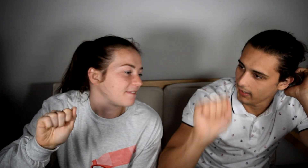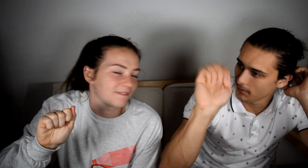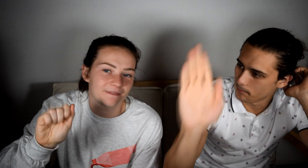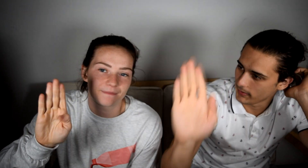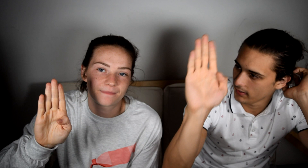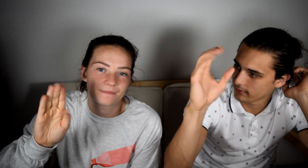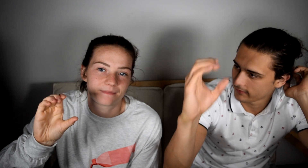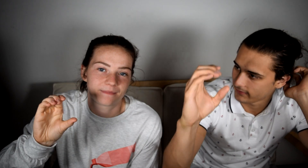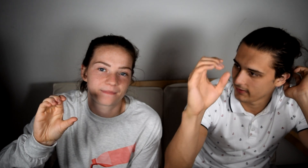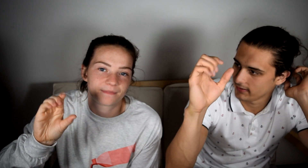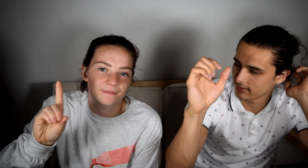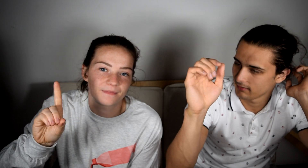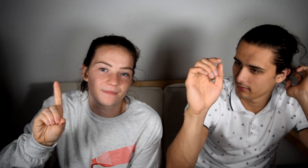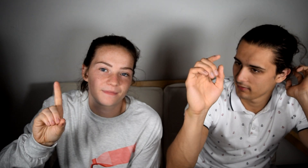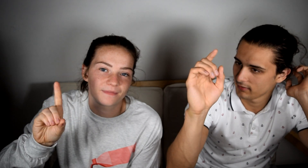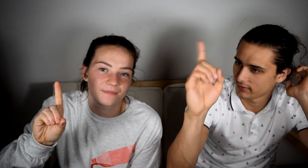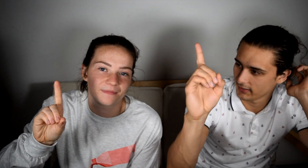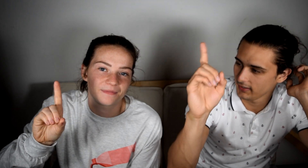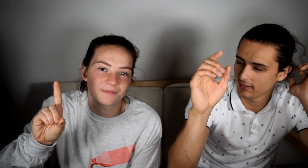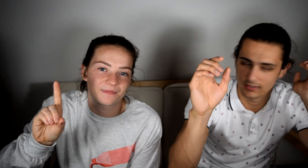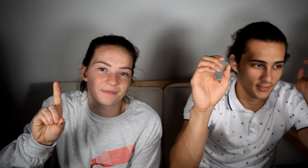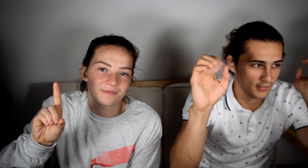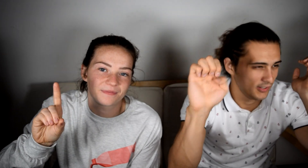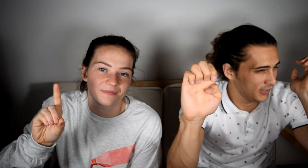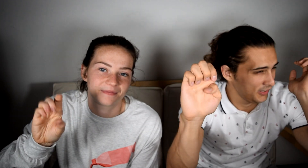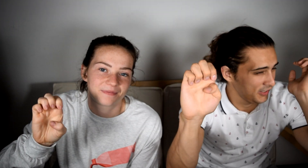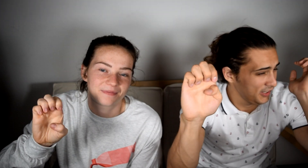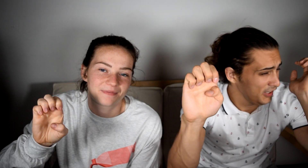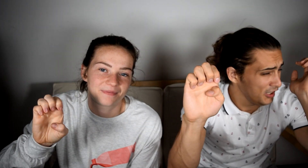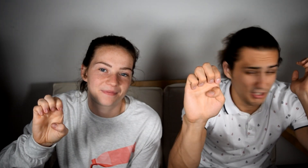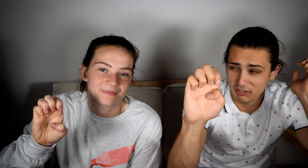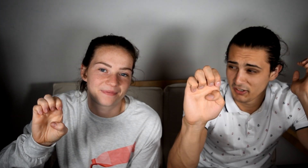A, B, C, D, E.